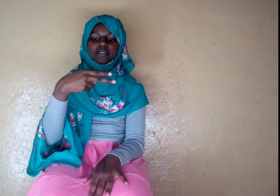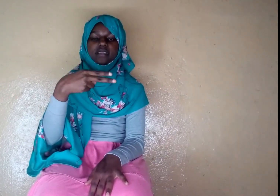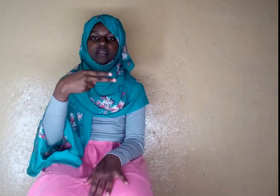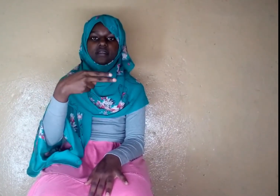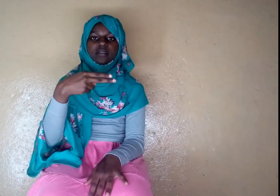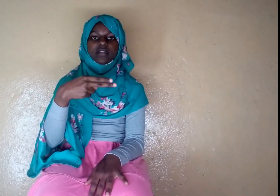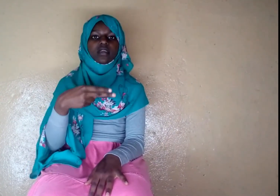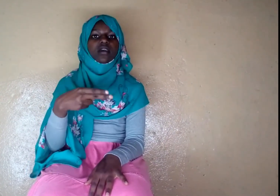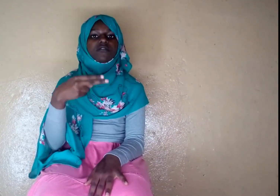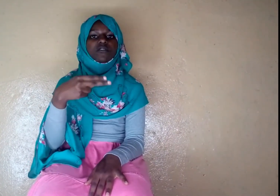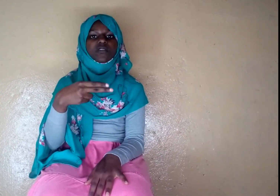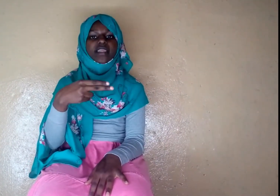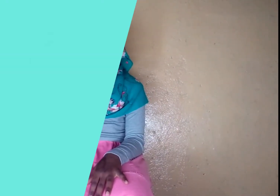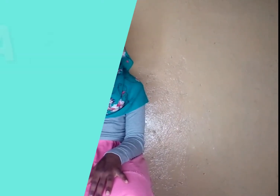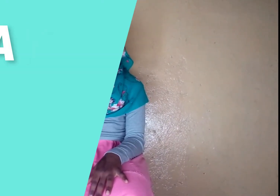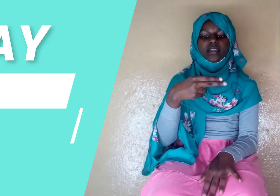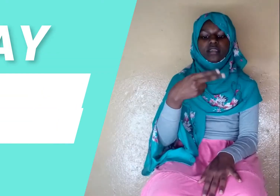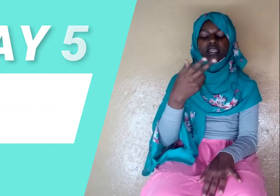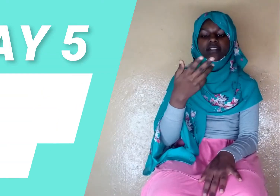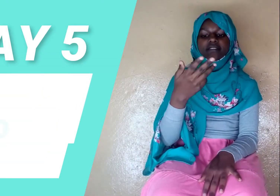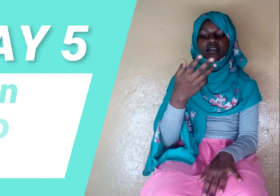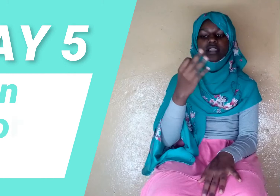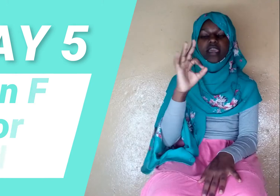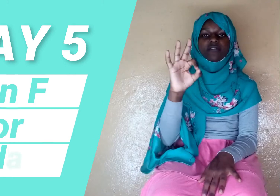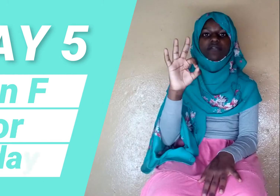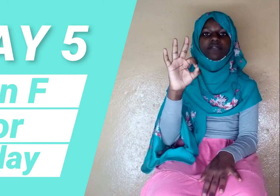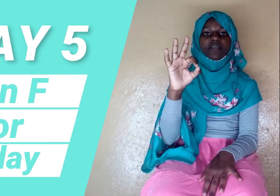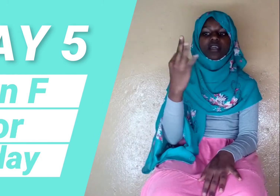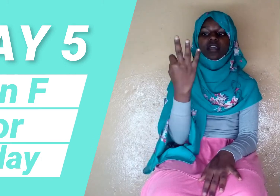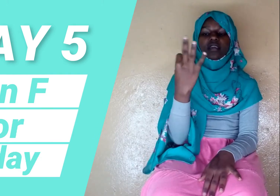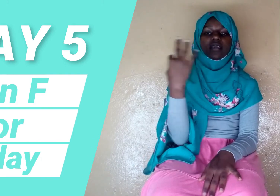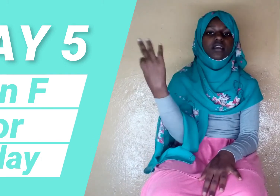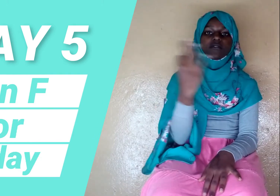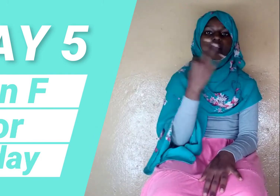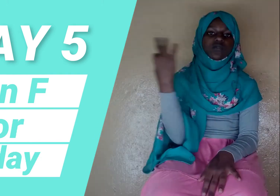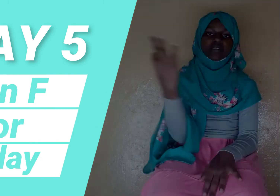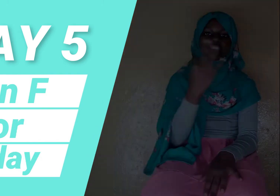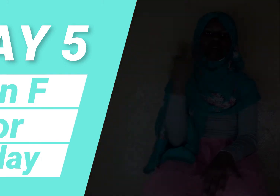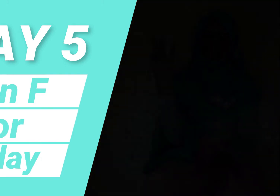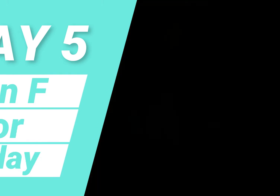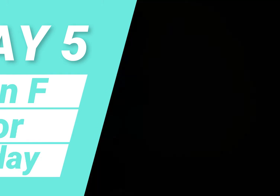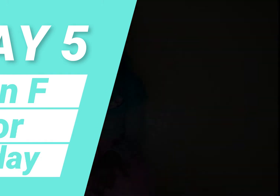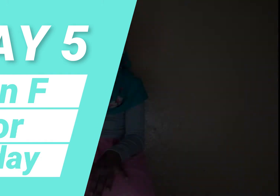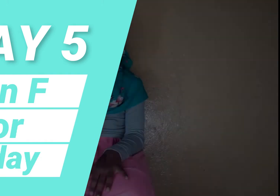Thursday. For Friday, it's an F. Do a circle.